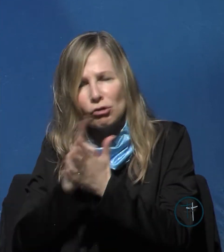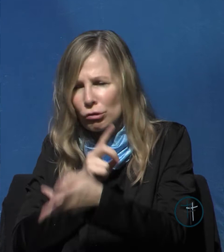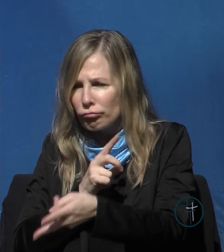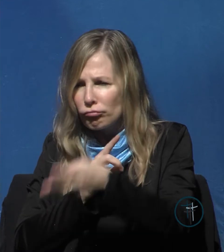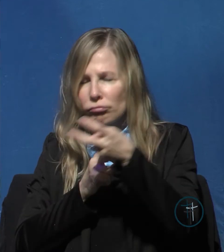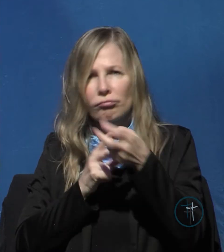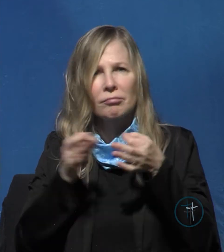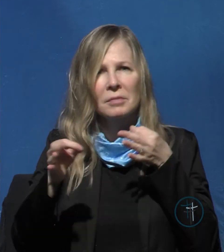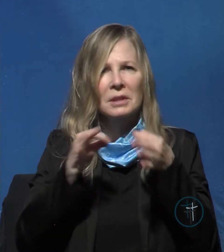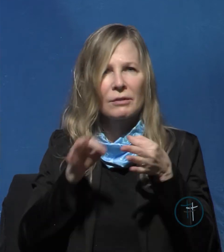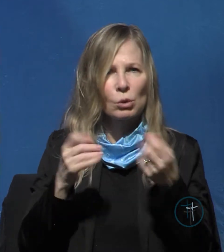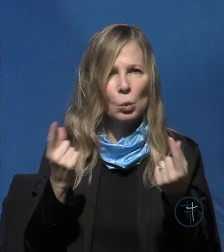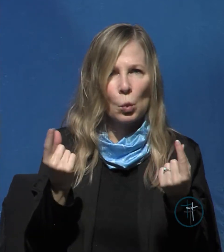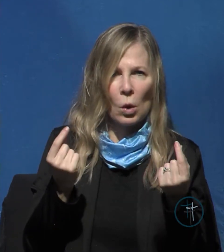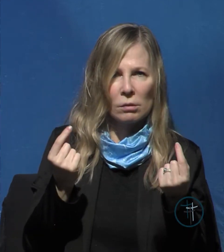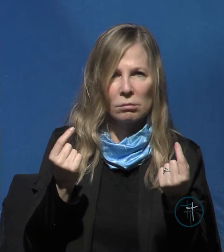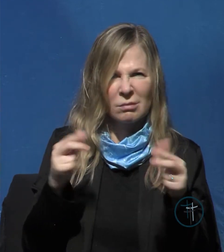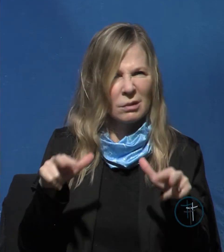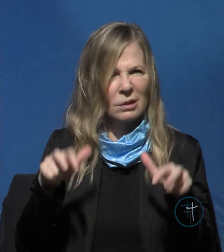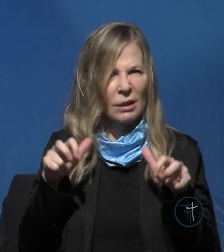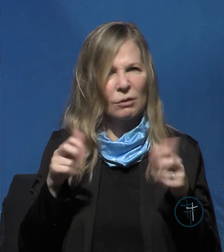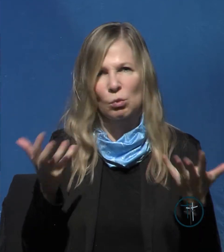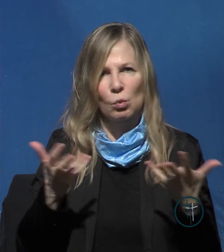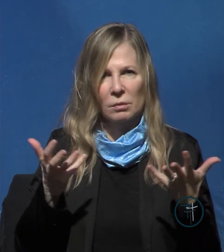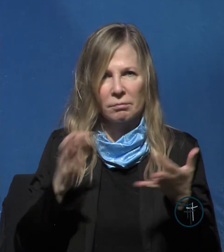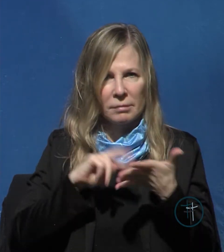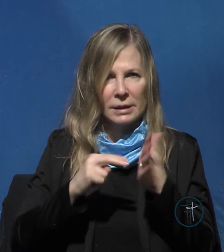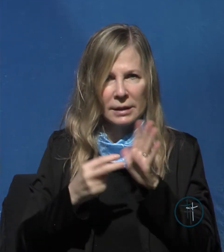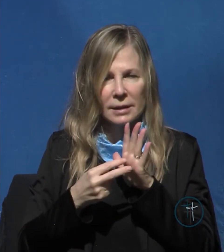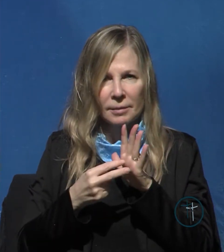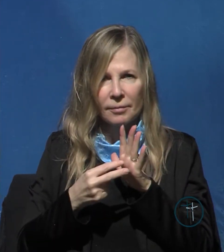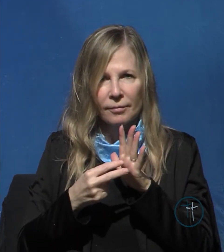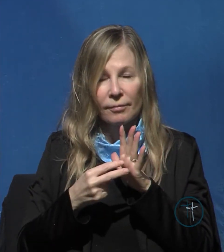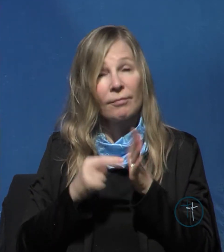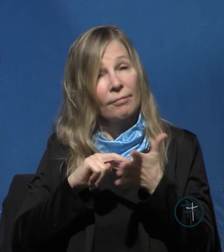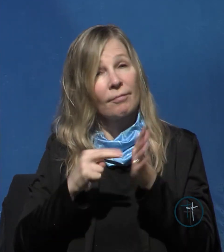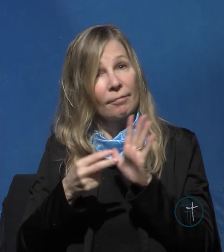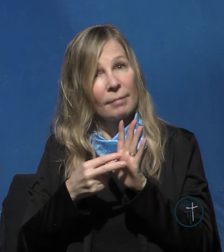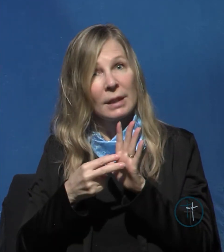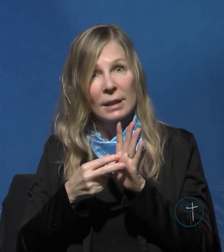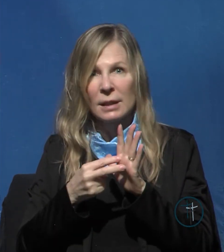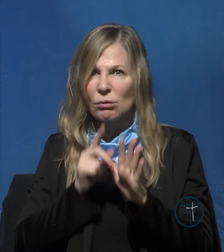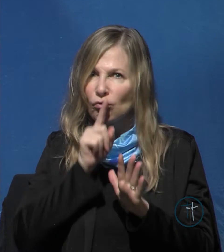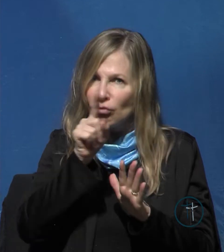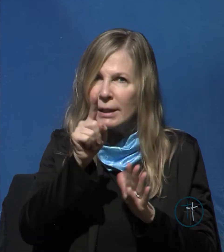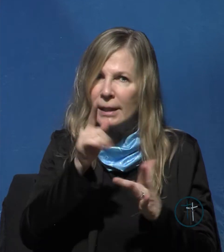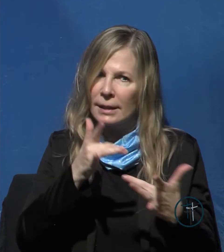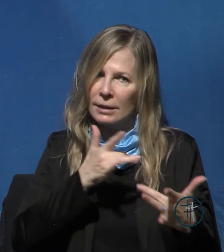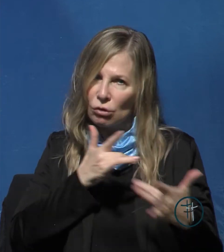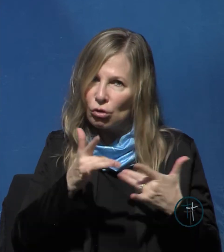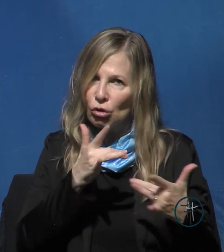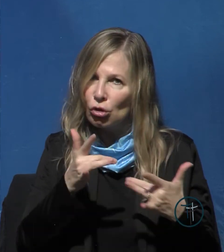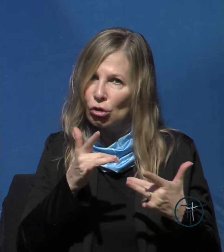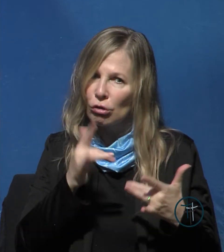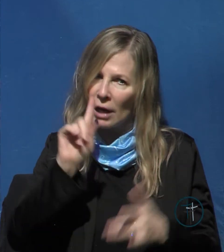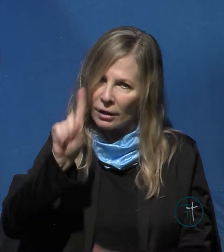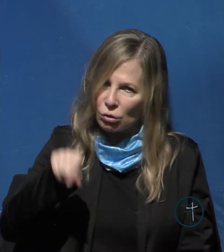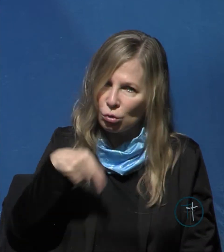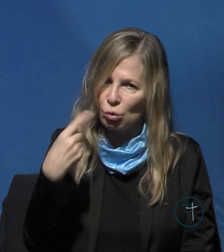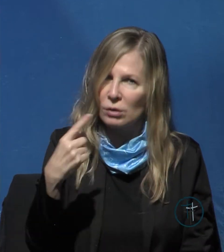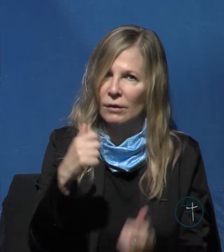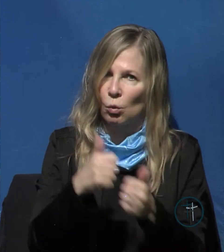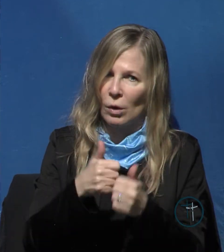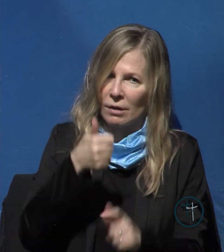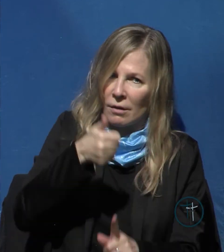selfish, and it says this: concerned excessively or exclusively with